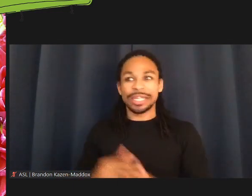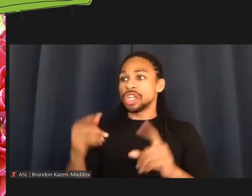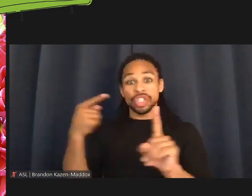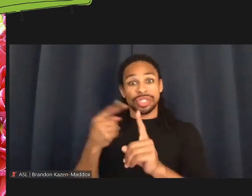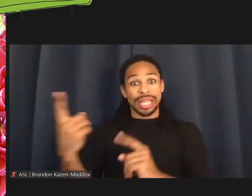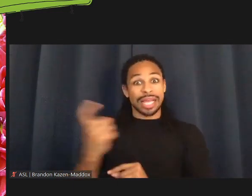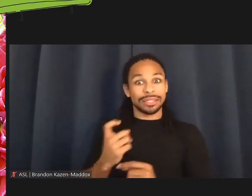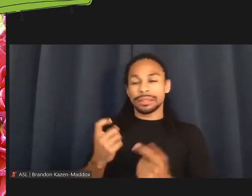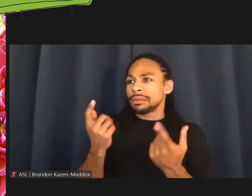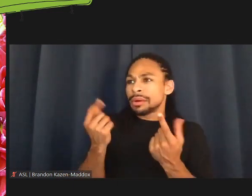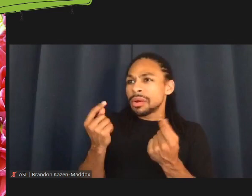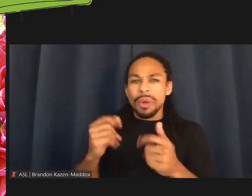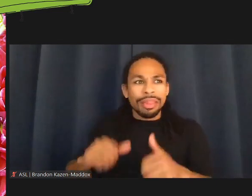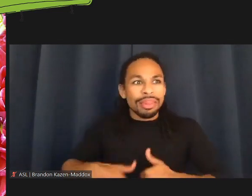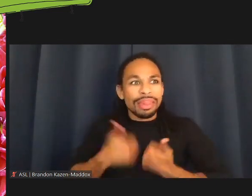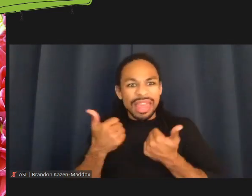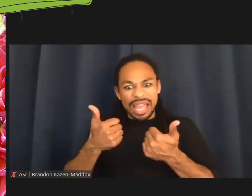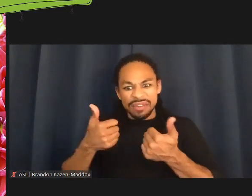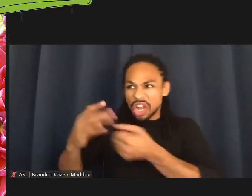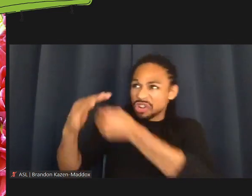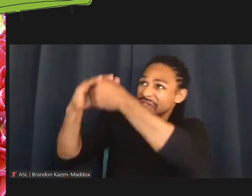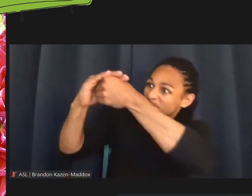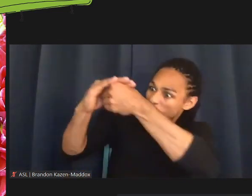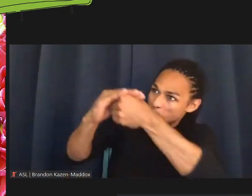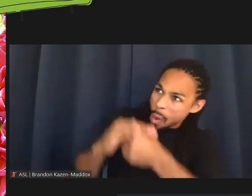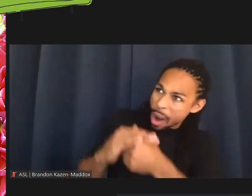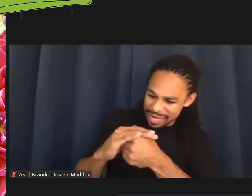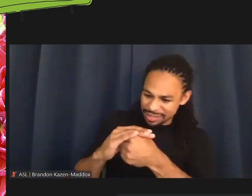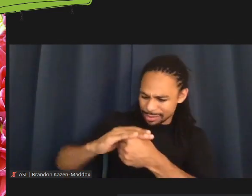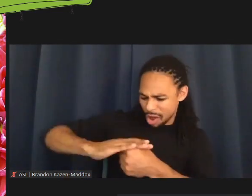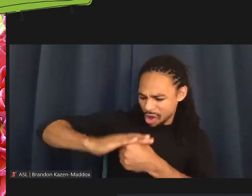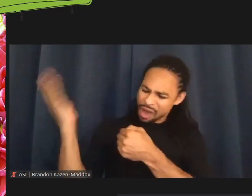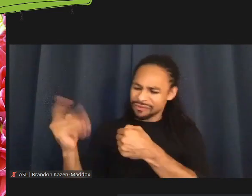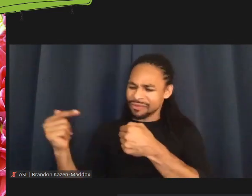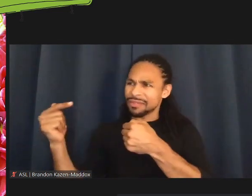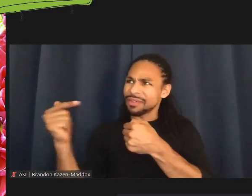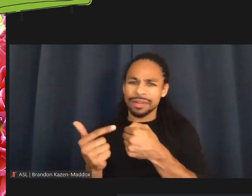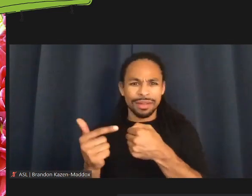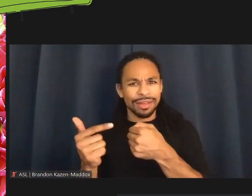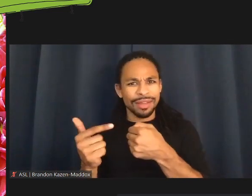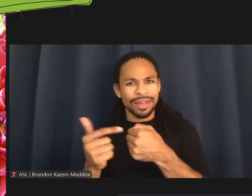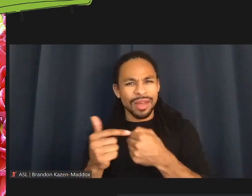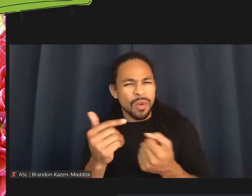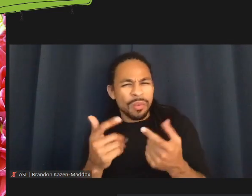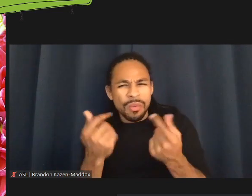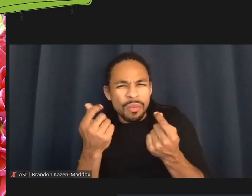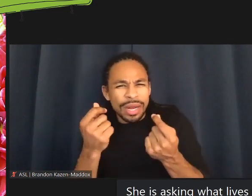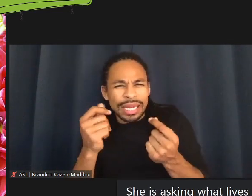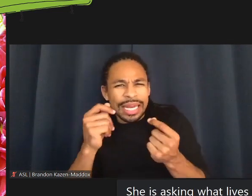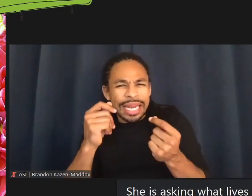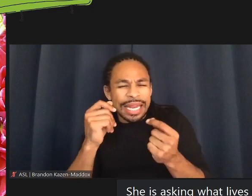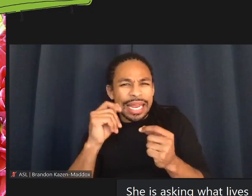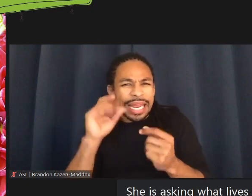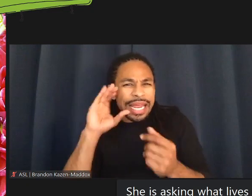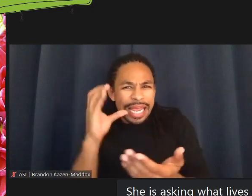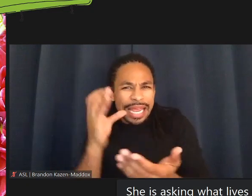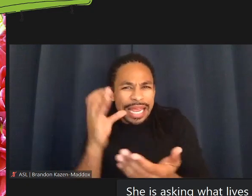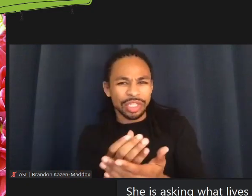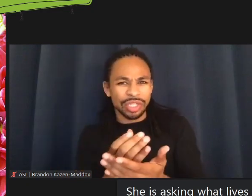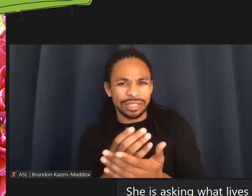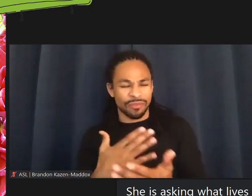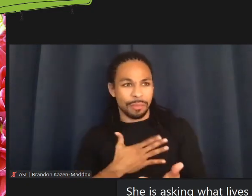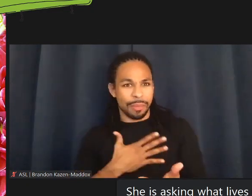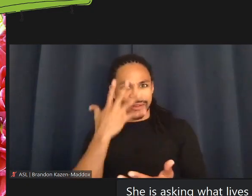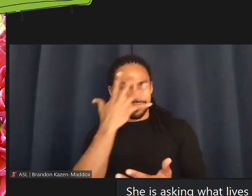the rise, rinse, commute, labor, commute. She's asking what images of my face. She's saying